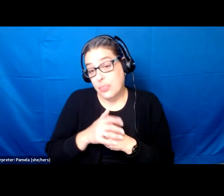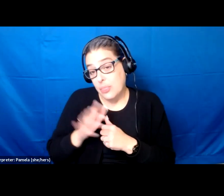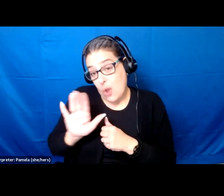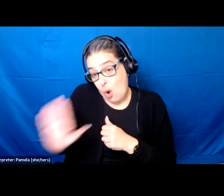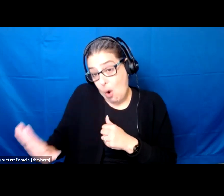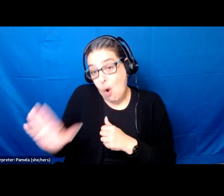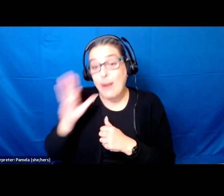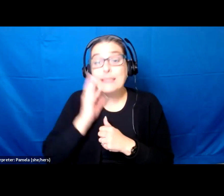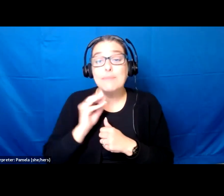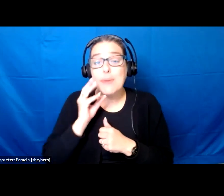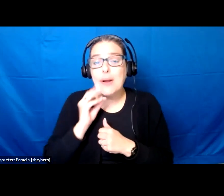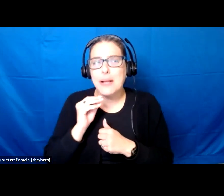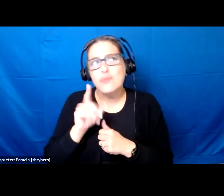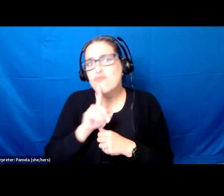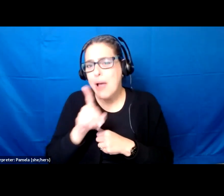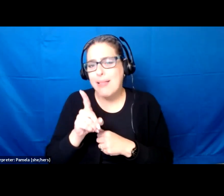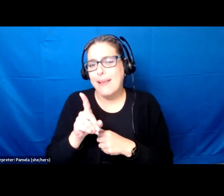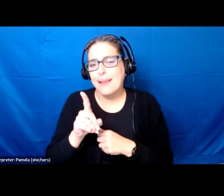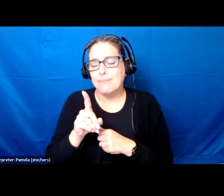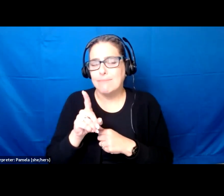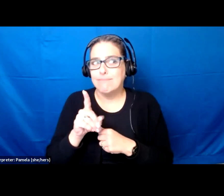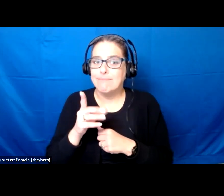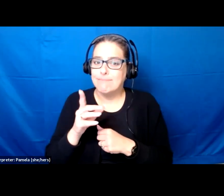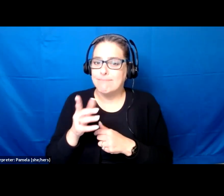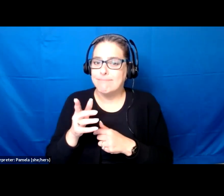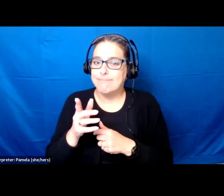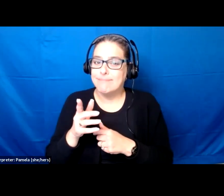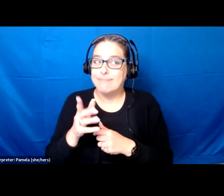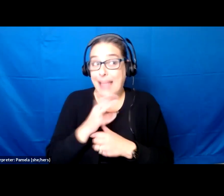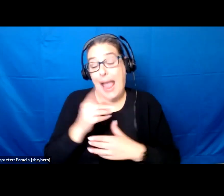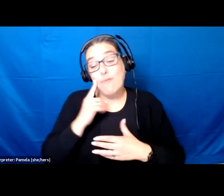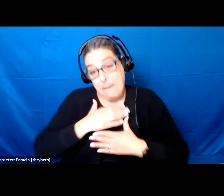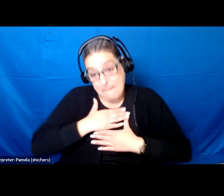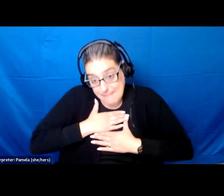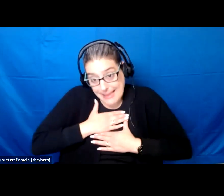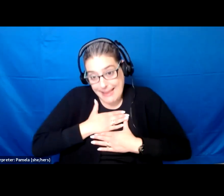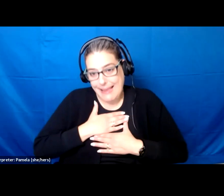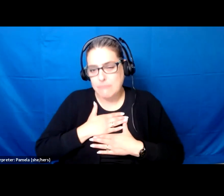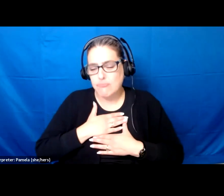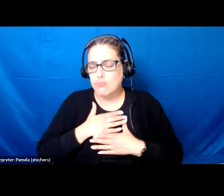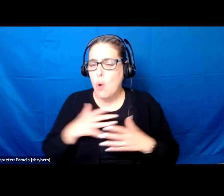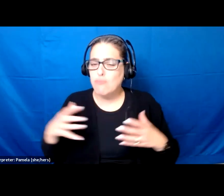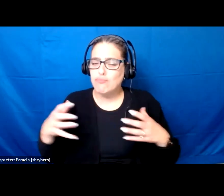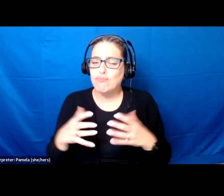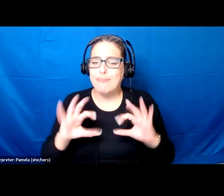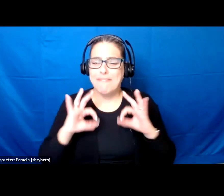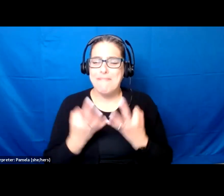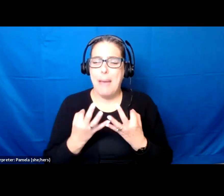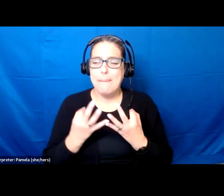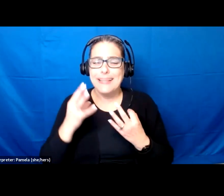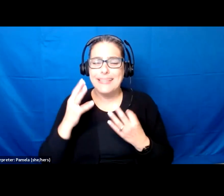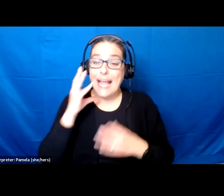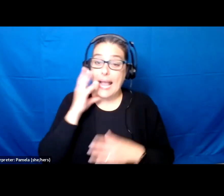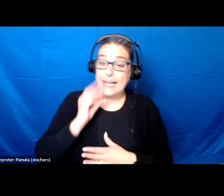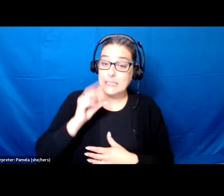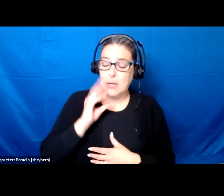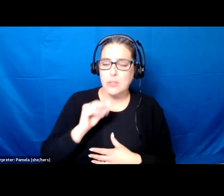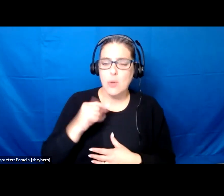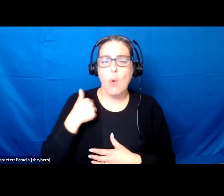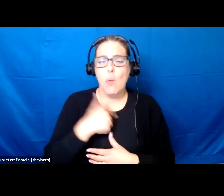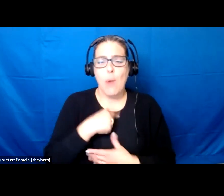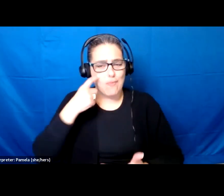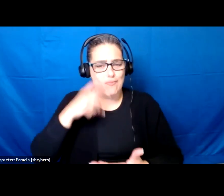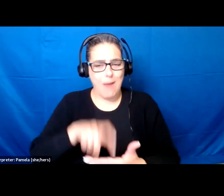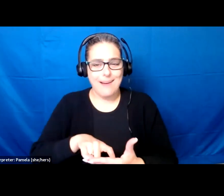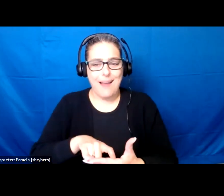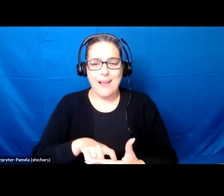family's experience kind of, for me at least, underlines the fact that employment is a